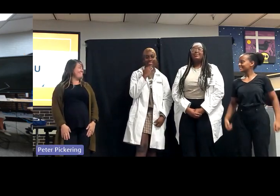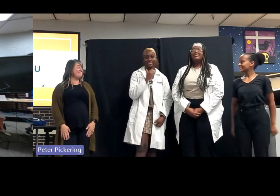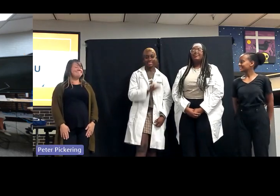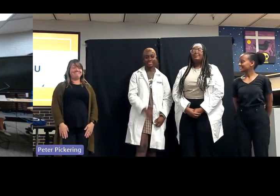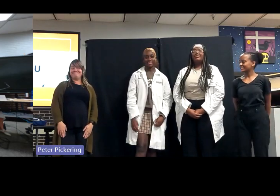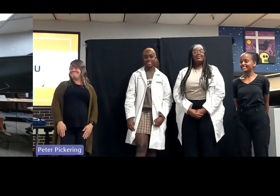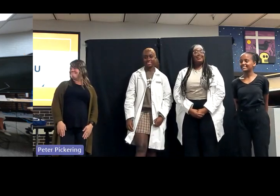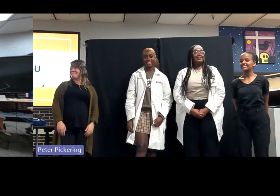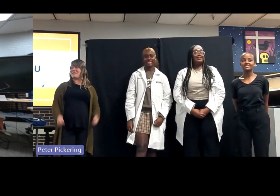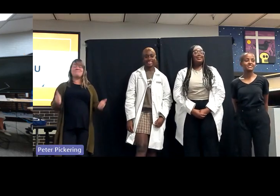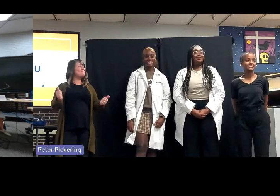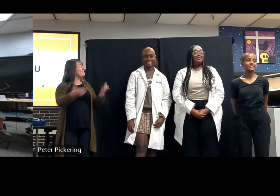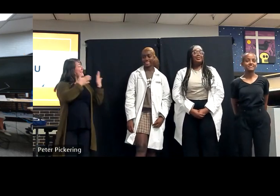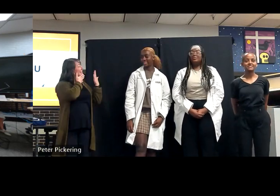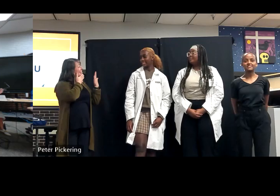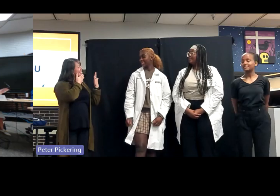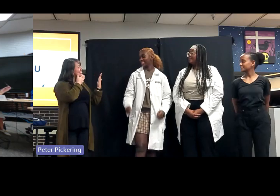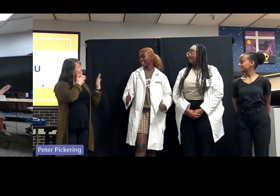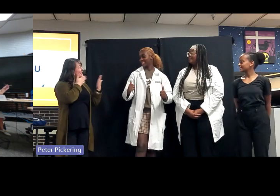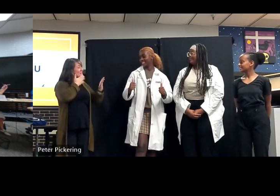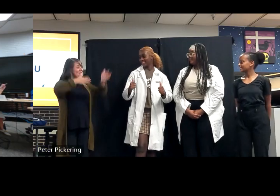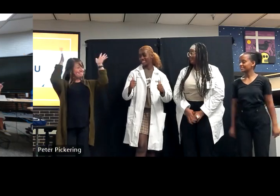Congratulations, I'm proud of you.